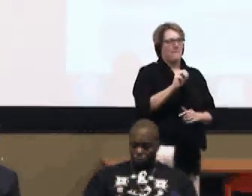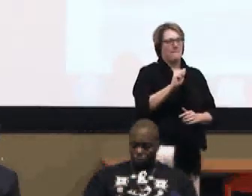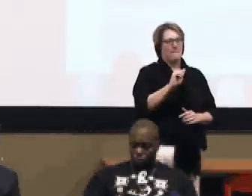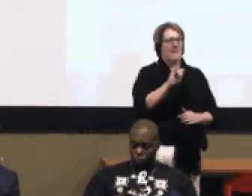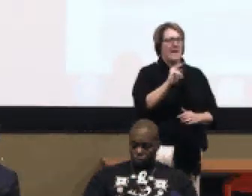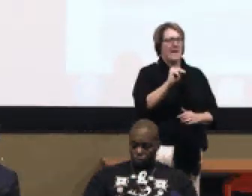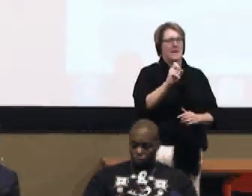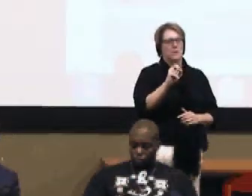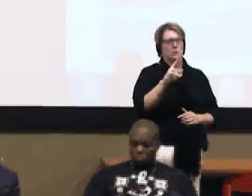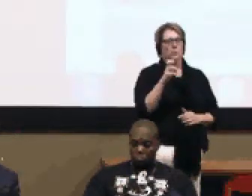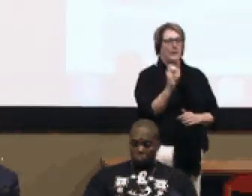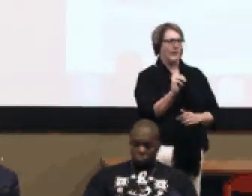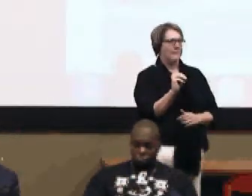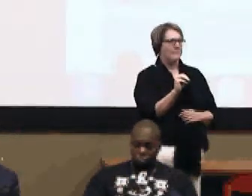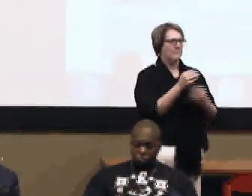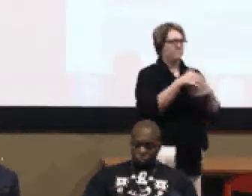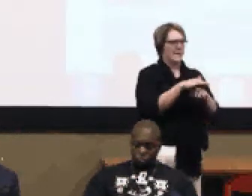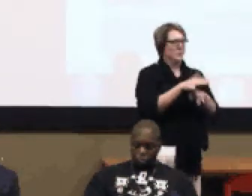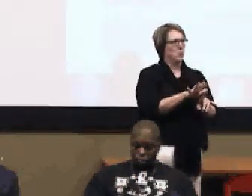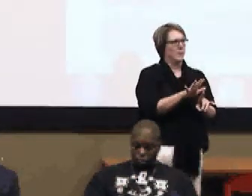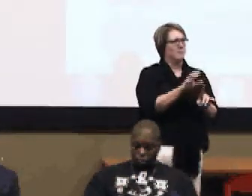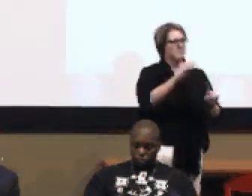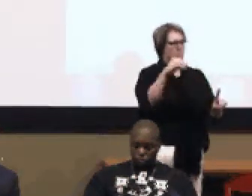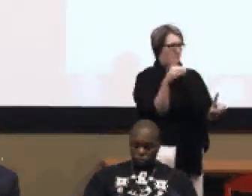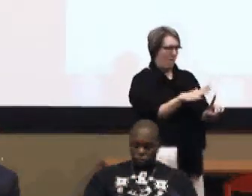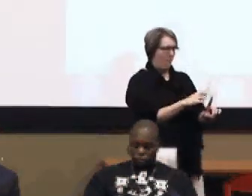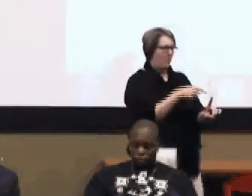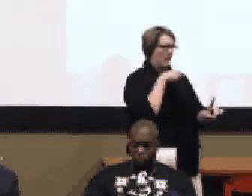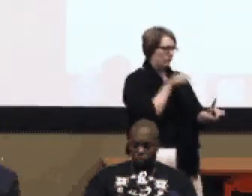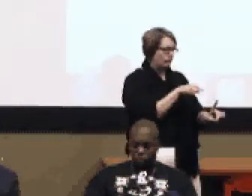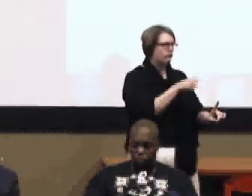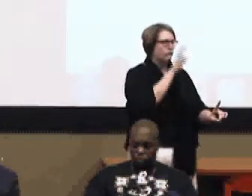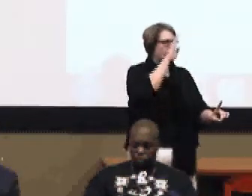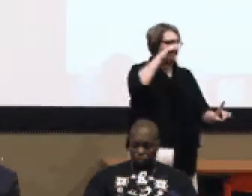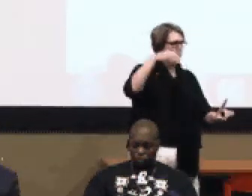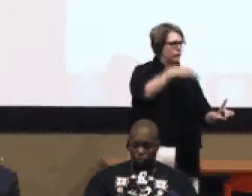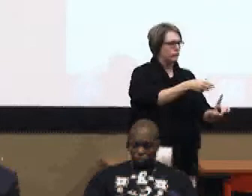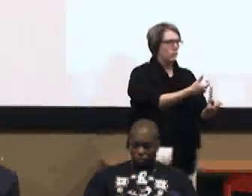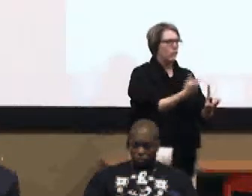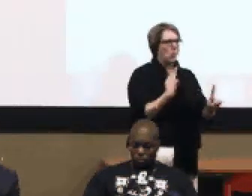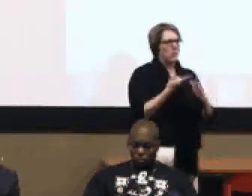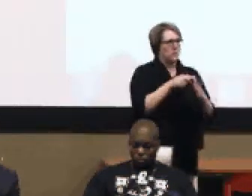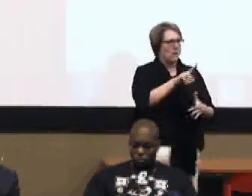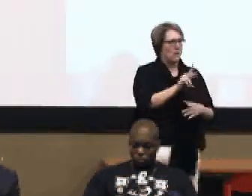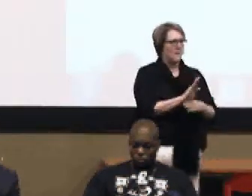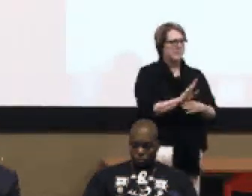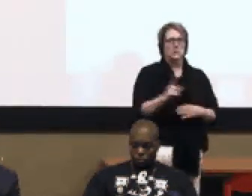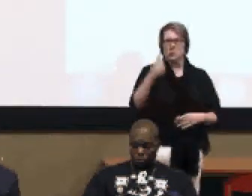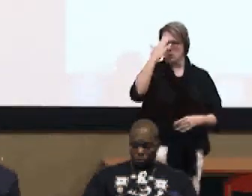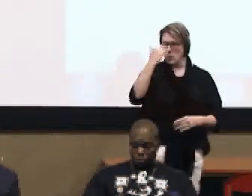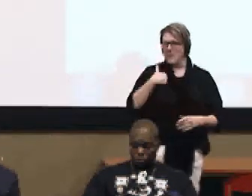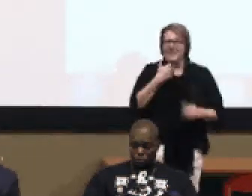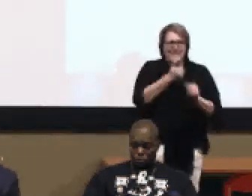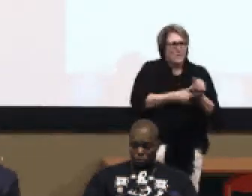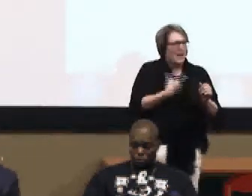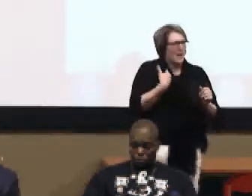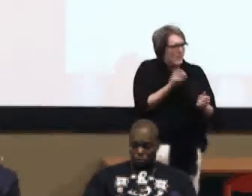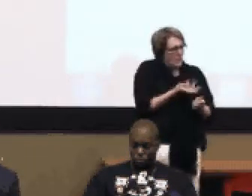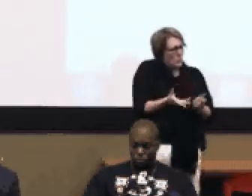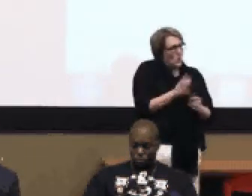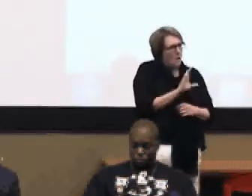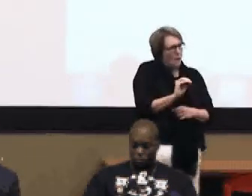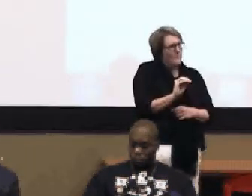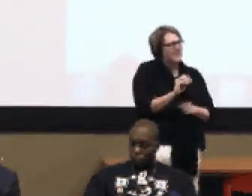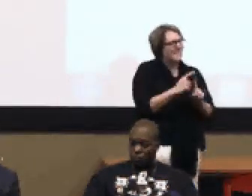spotlight on startup culture. And there are a lot of companies on there that are silly, like they always in each episode, they have a couple of